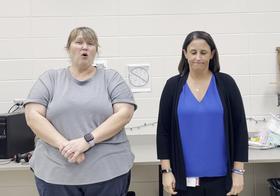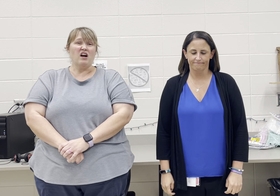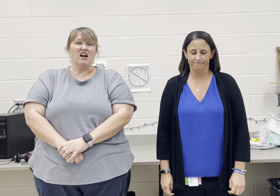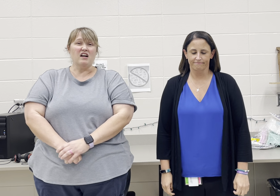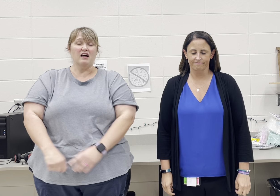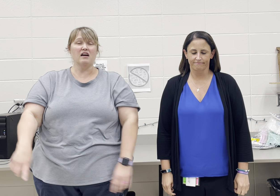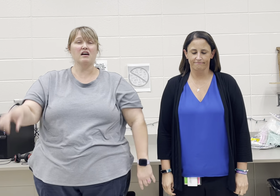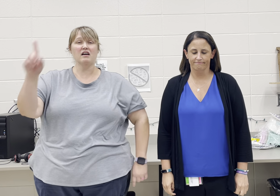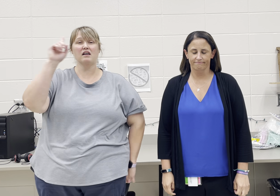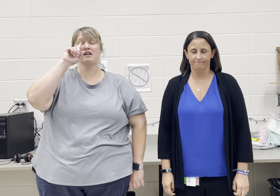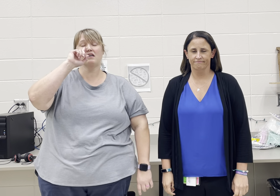Bored.